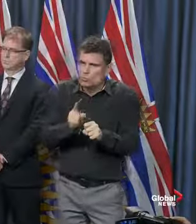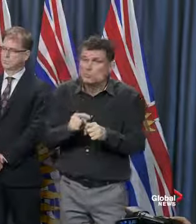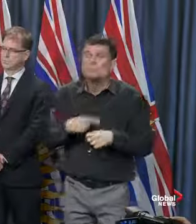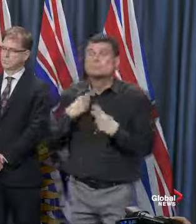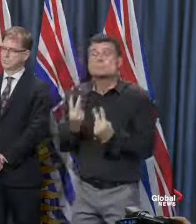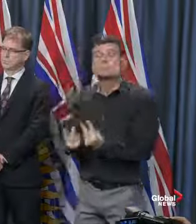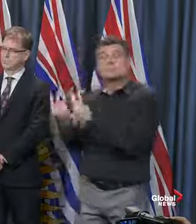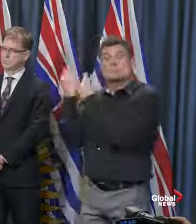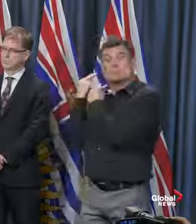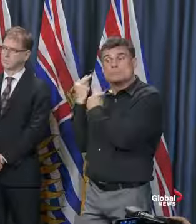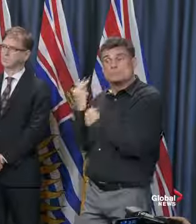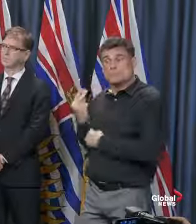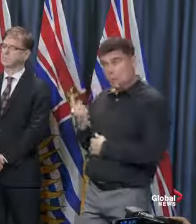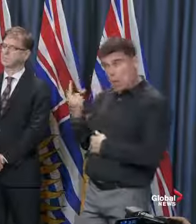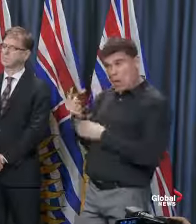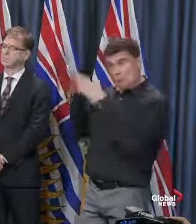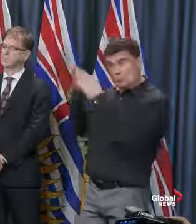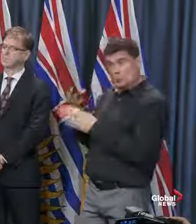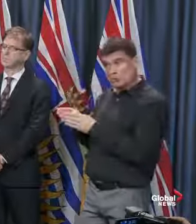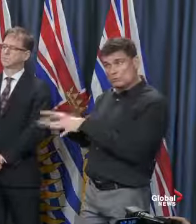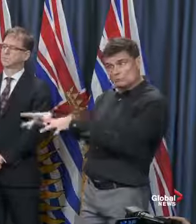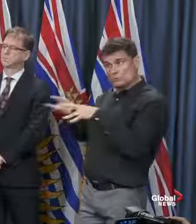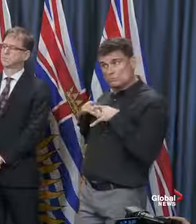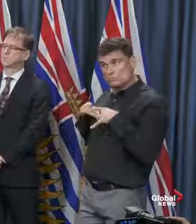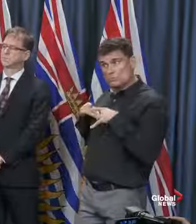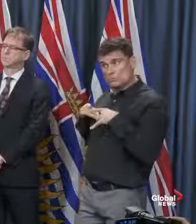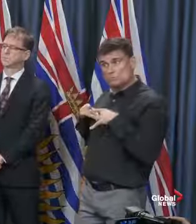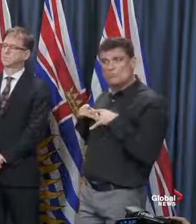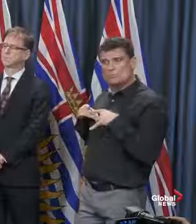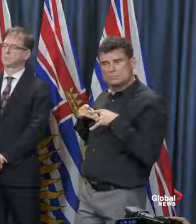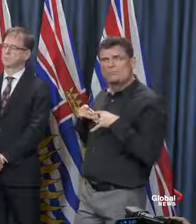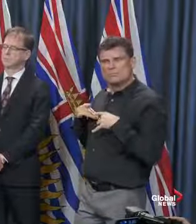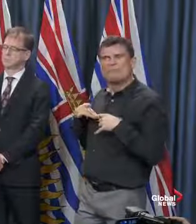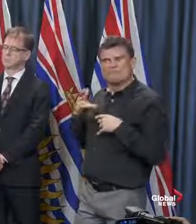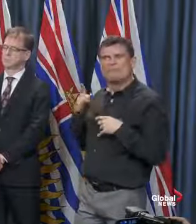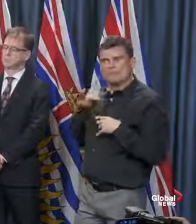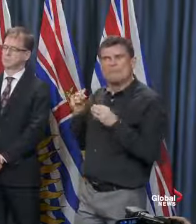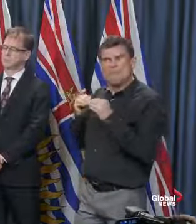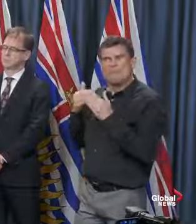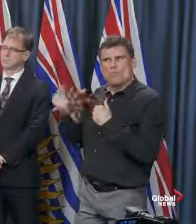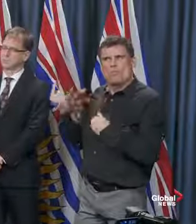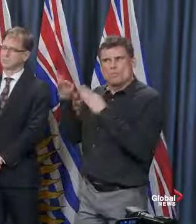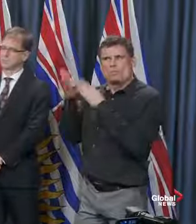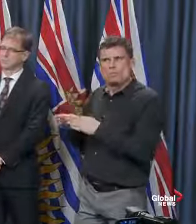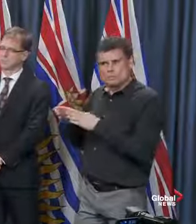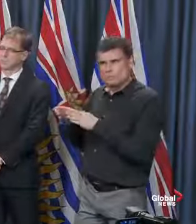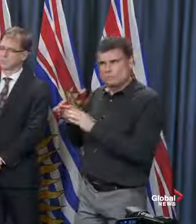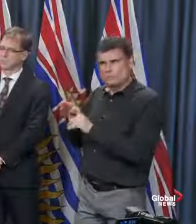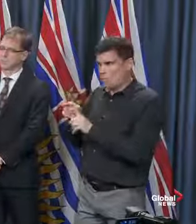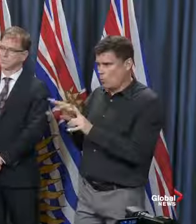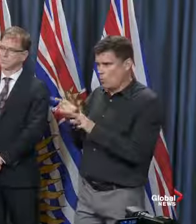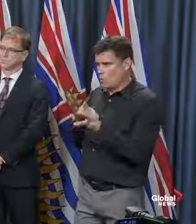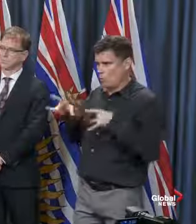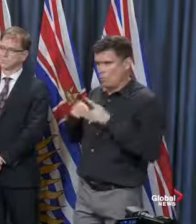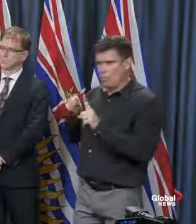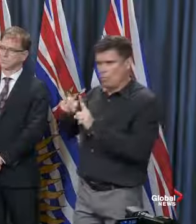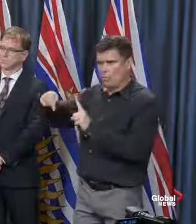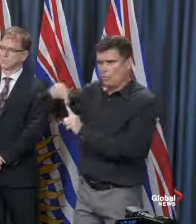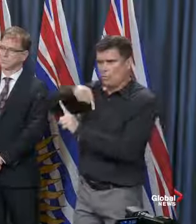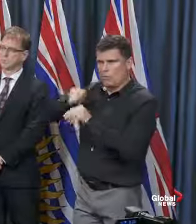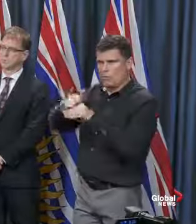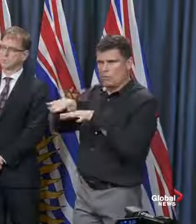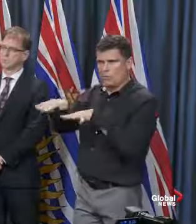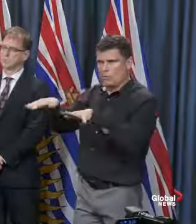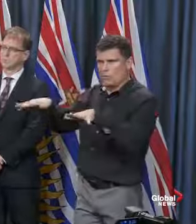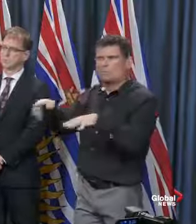was incubating or was sick with the virus and was passing it on to others. So this just became apparent when we looked